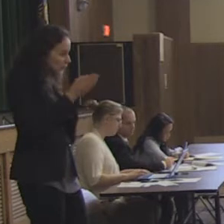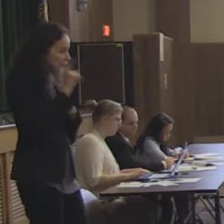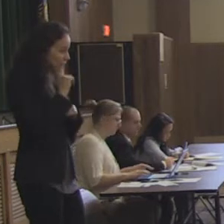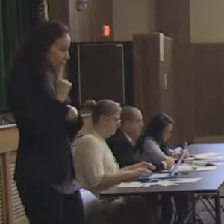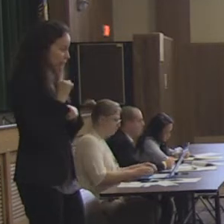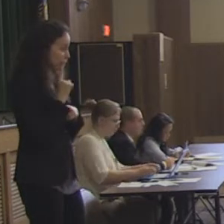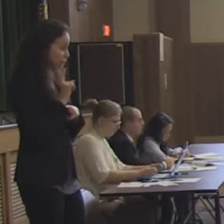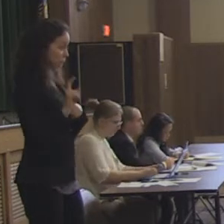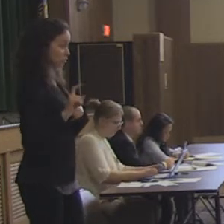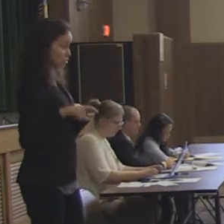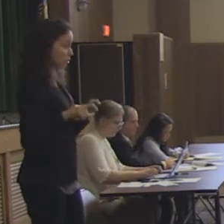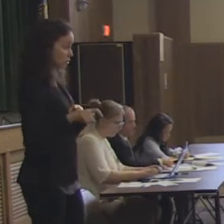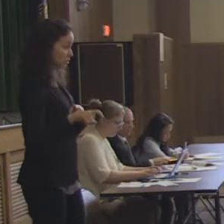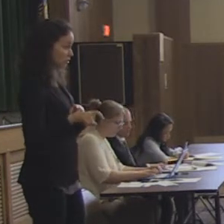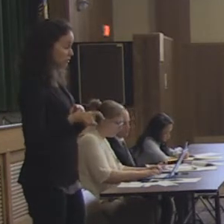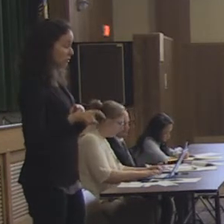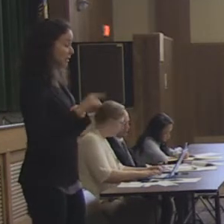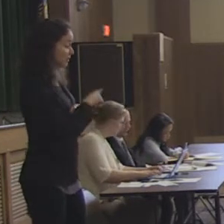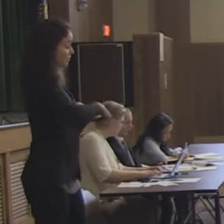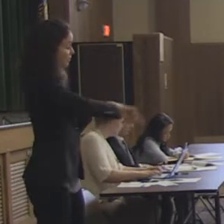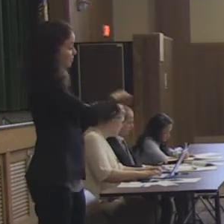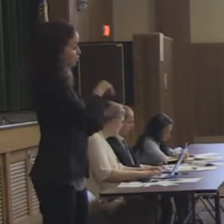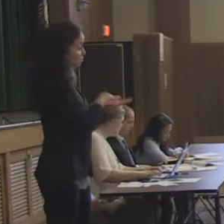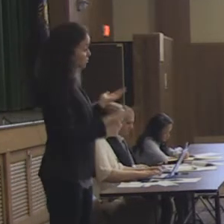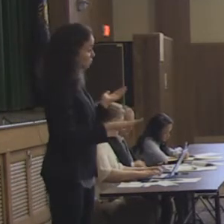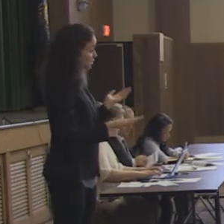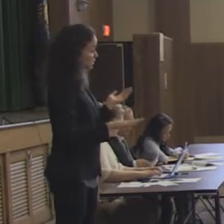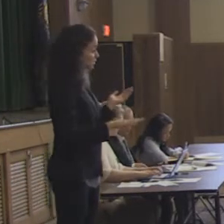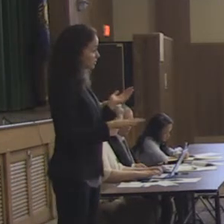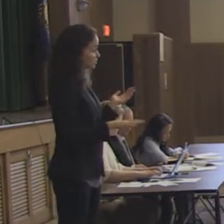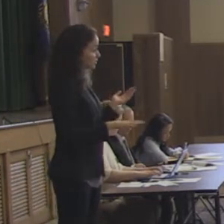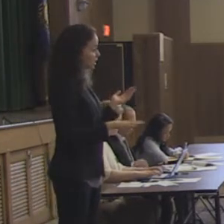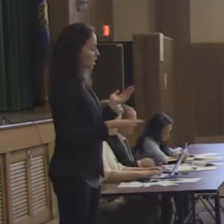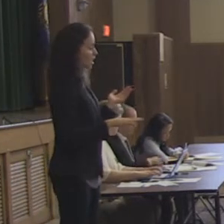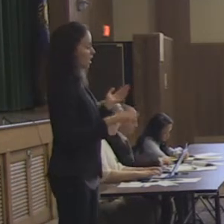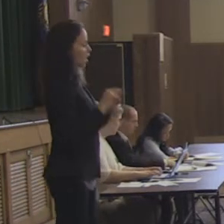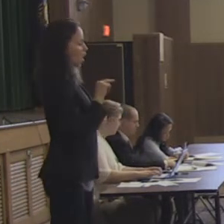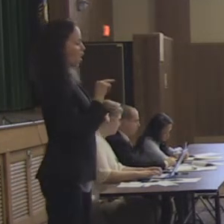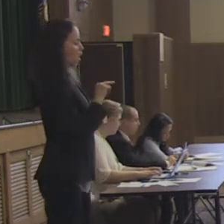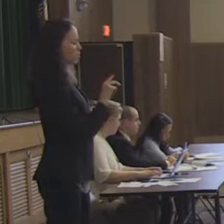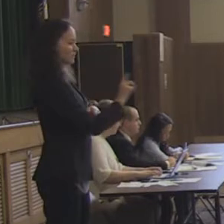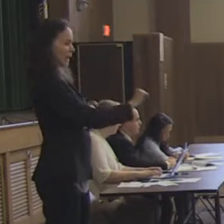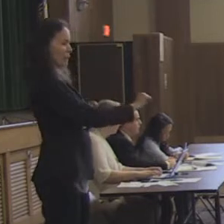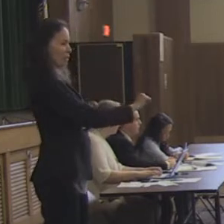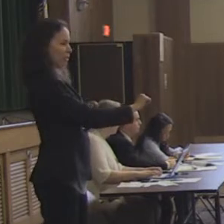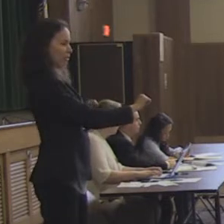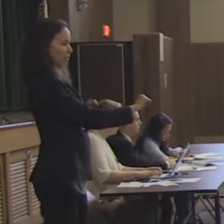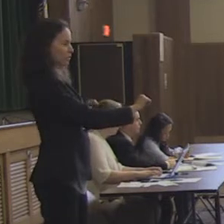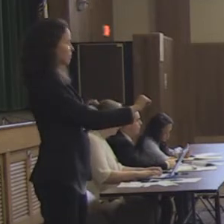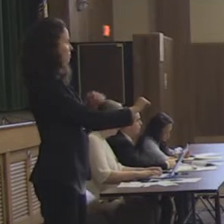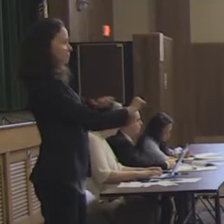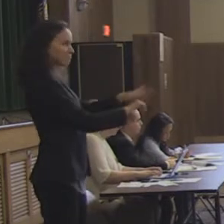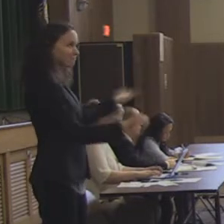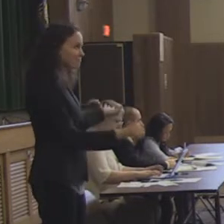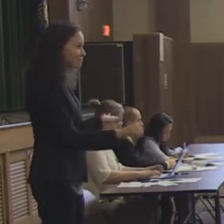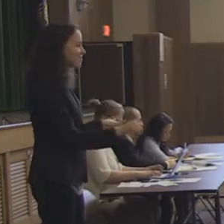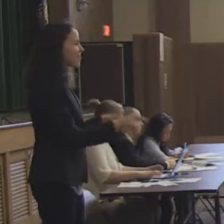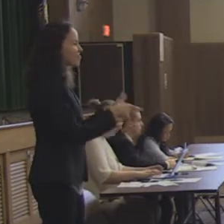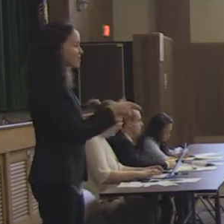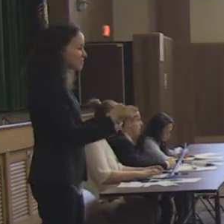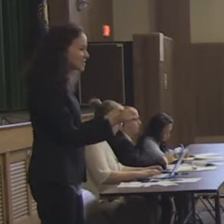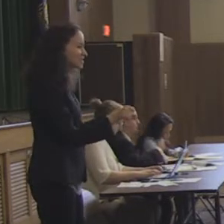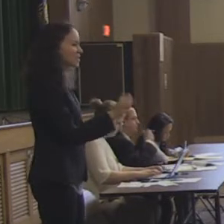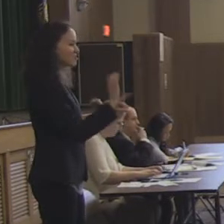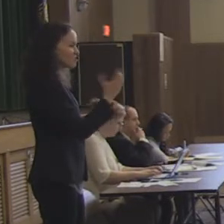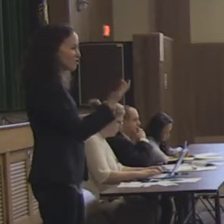deaf individuals. Students who are deaf are often treated as disabled in these environments rather than the linguistic and cultural minority that they